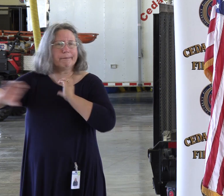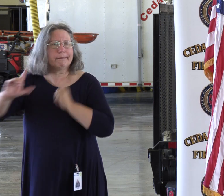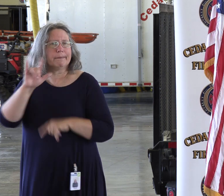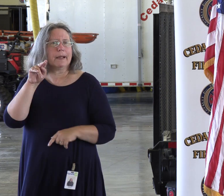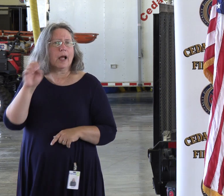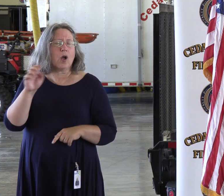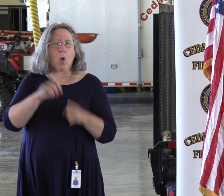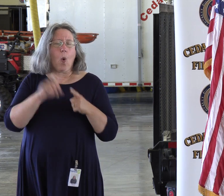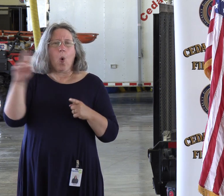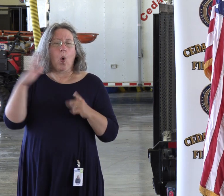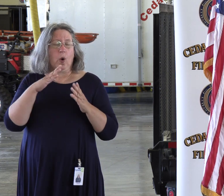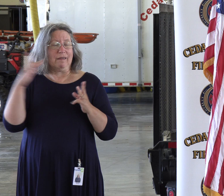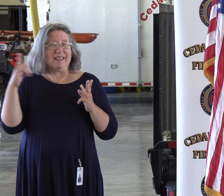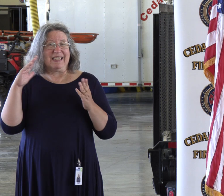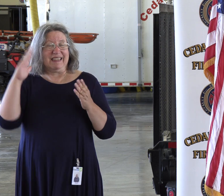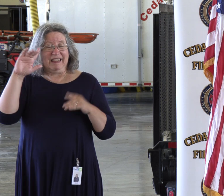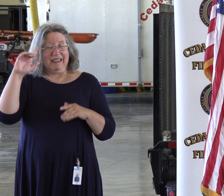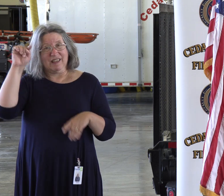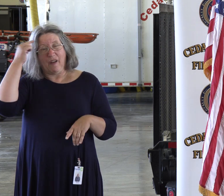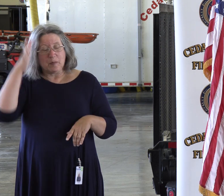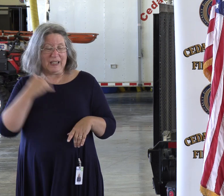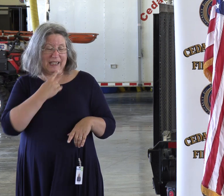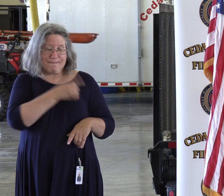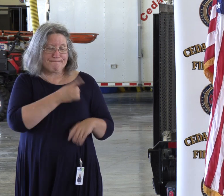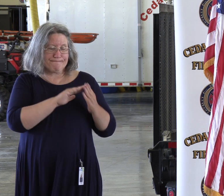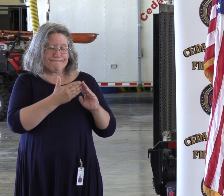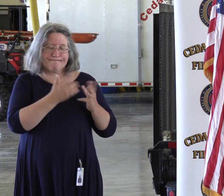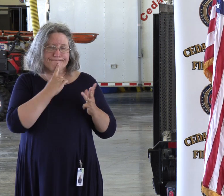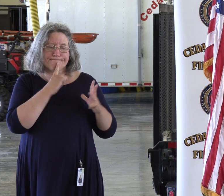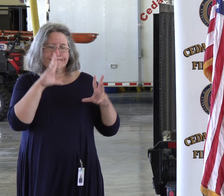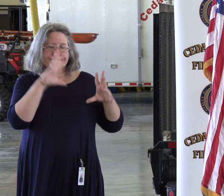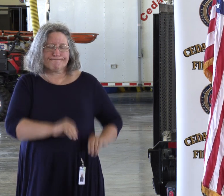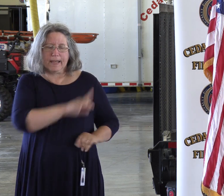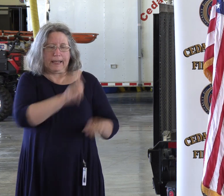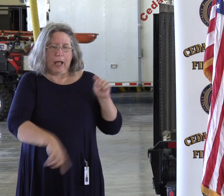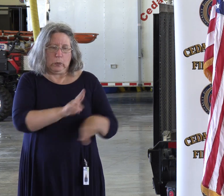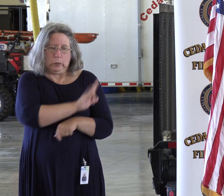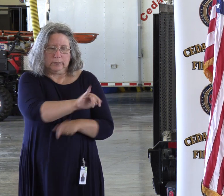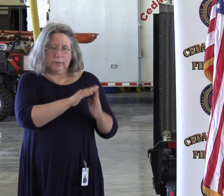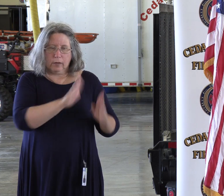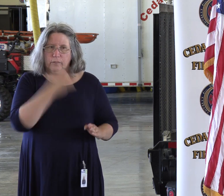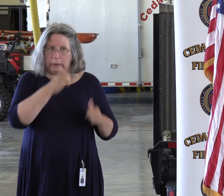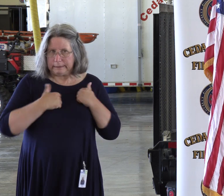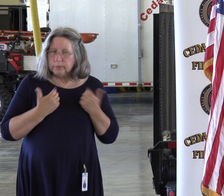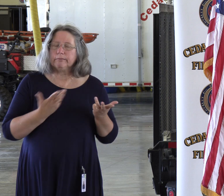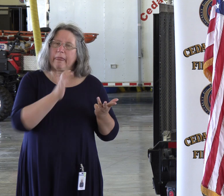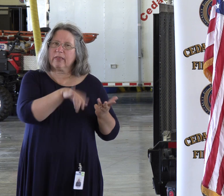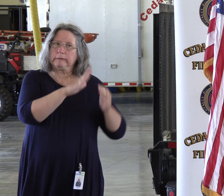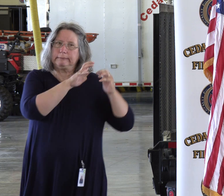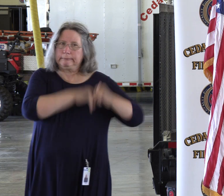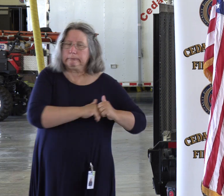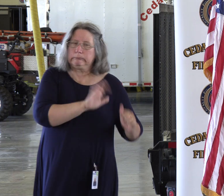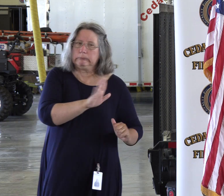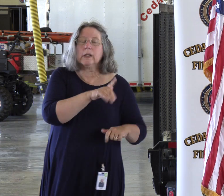home inhabitable. So in those cases, we have gone out and shut the gas off. But currently, we have resources out